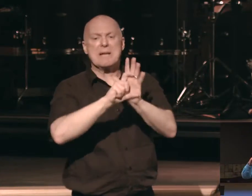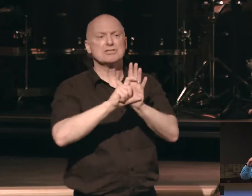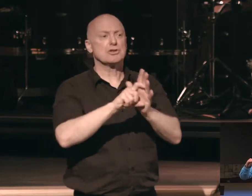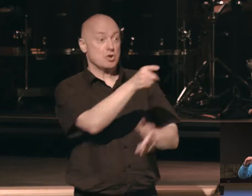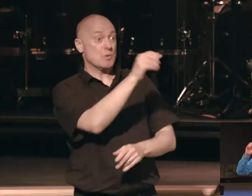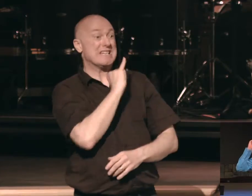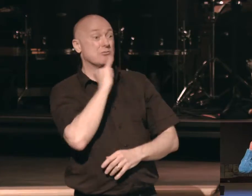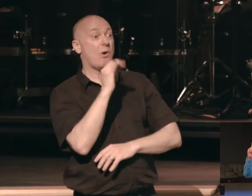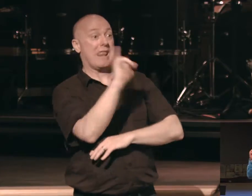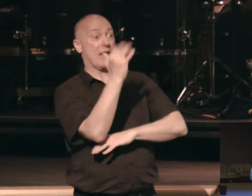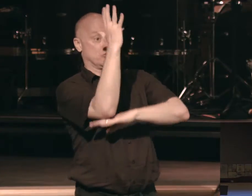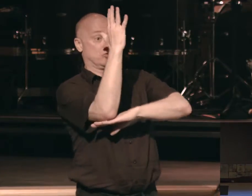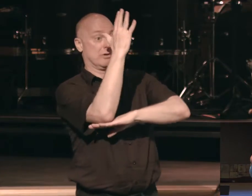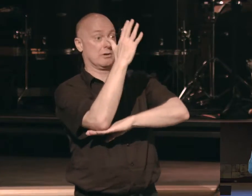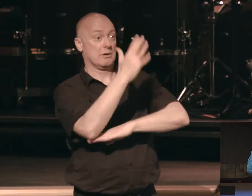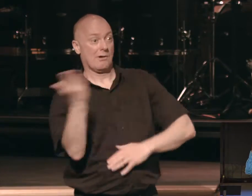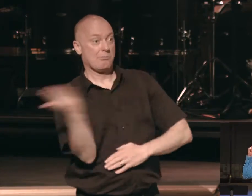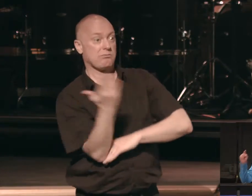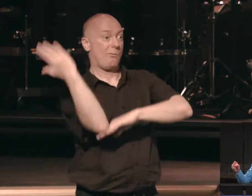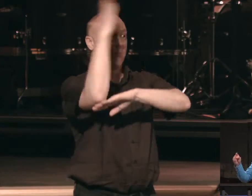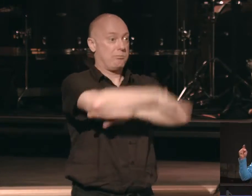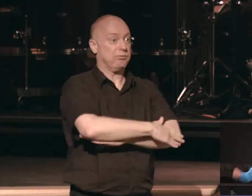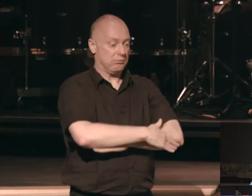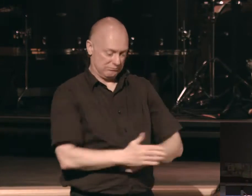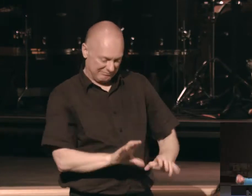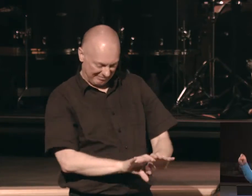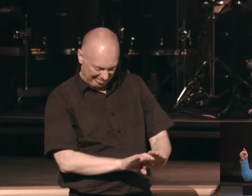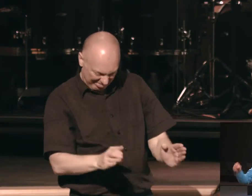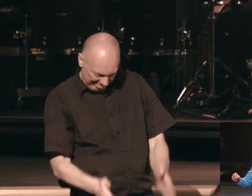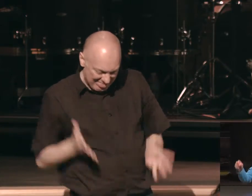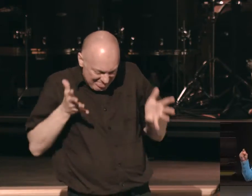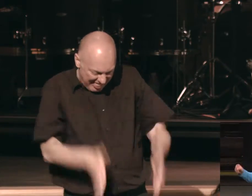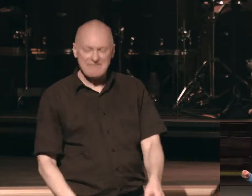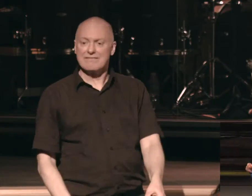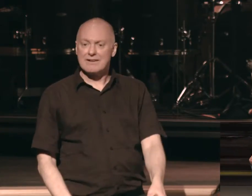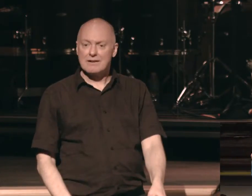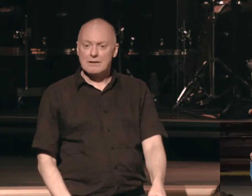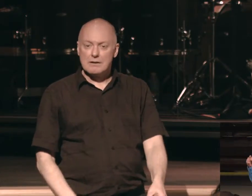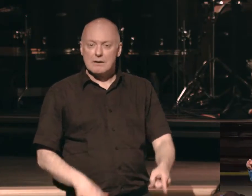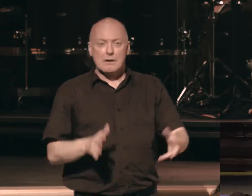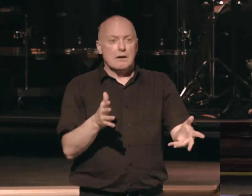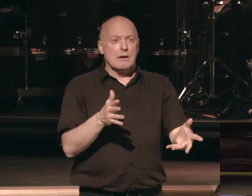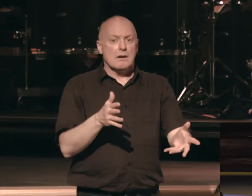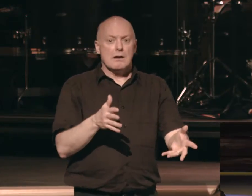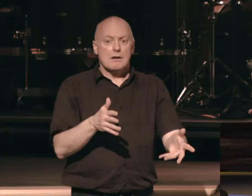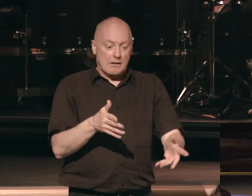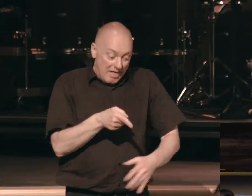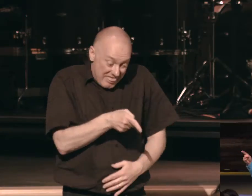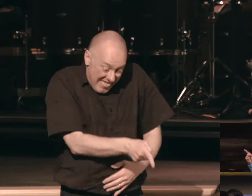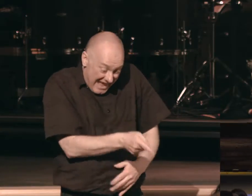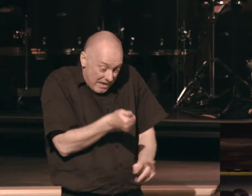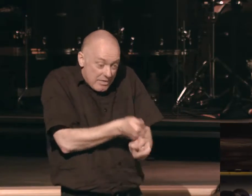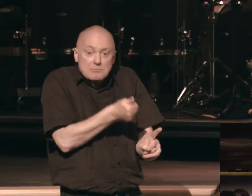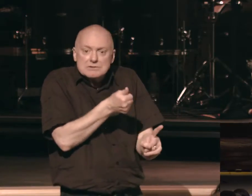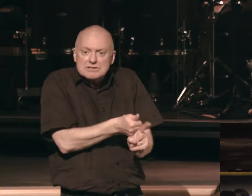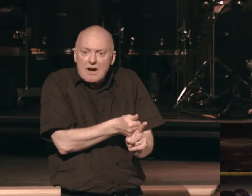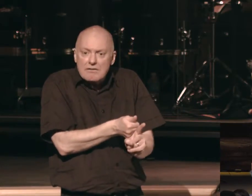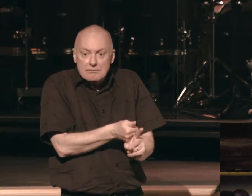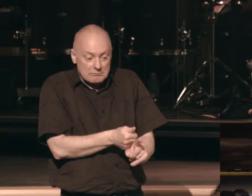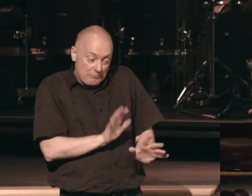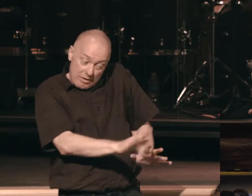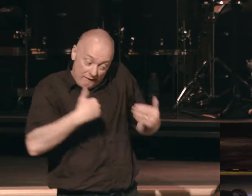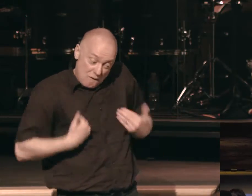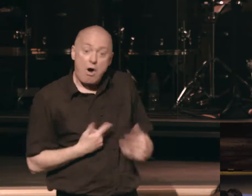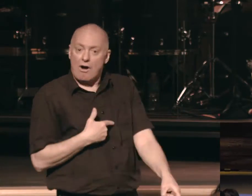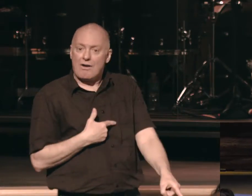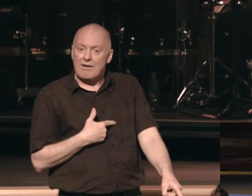you to a stump. But notice this. In the midst of the downfall, in the midst of the hardship, in the midst of the trial that they themselves